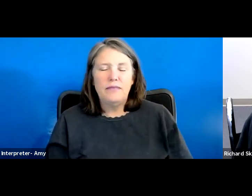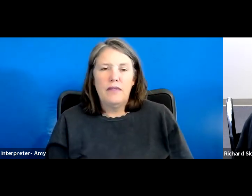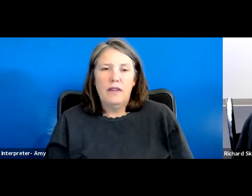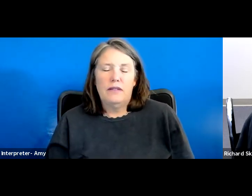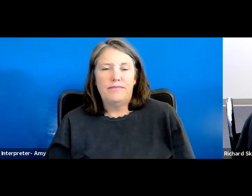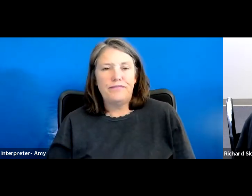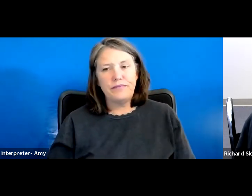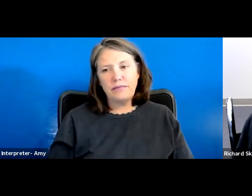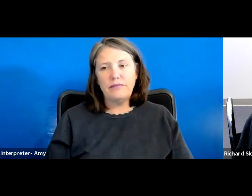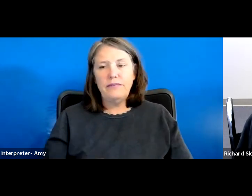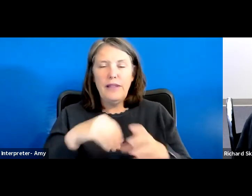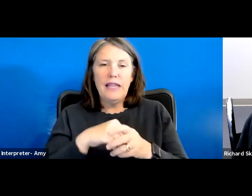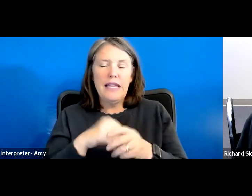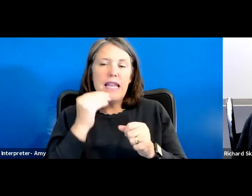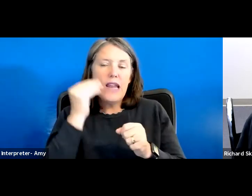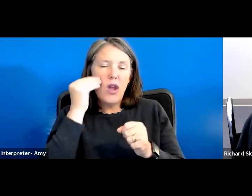in-home services,